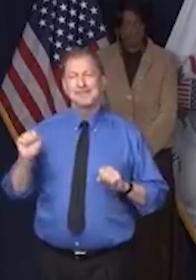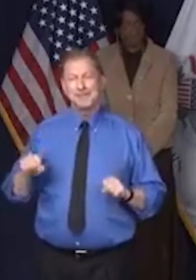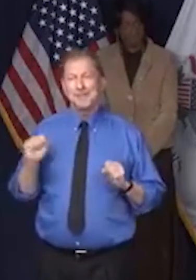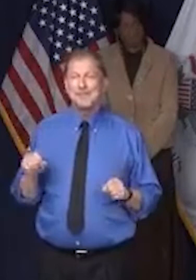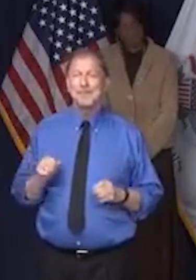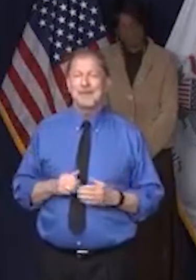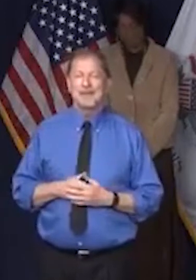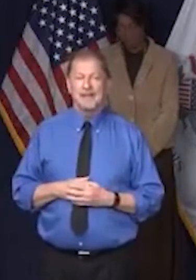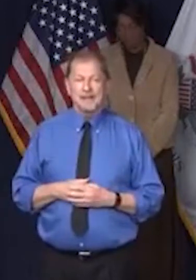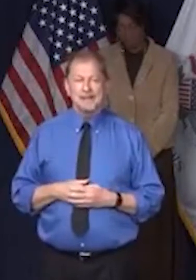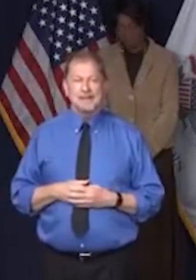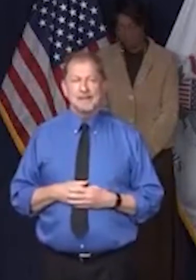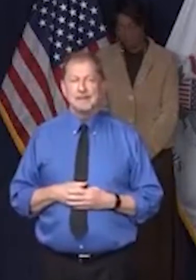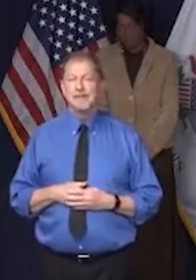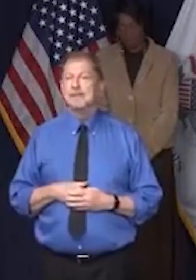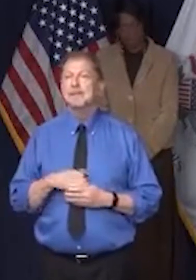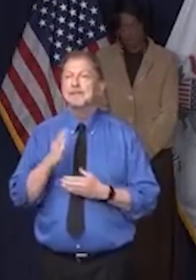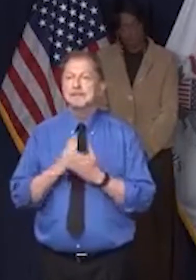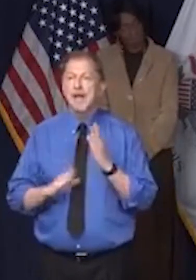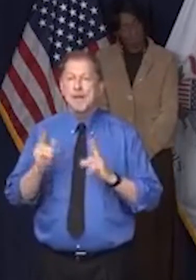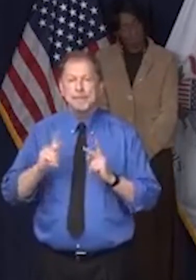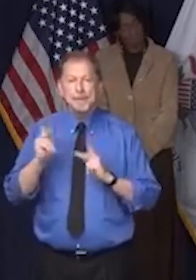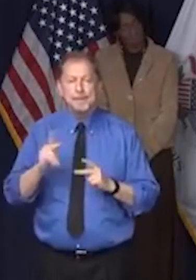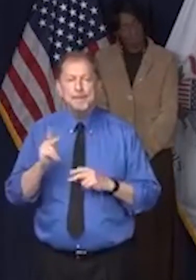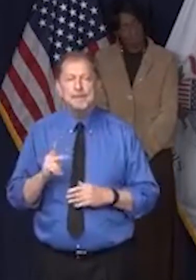I think some people have said about me that